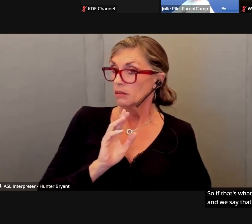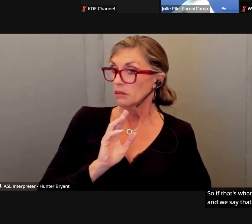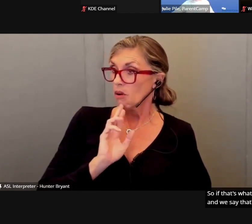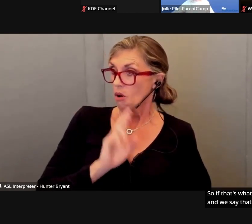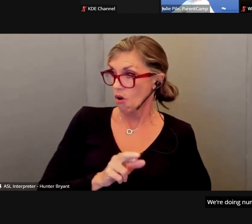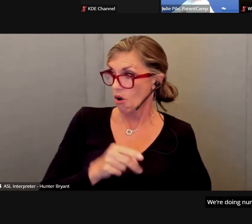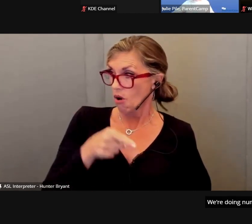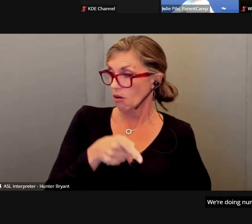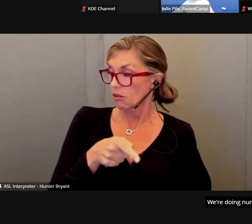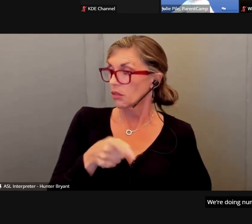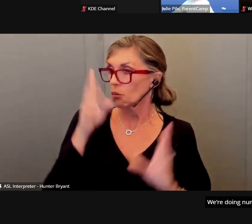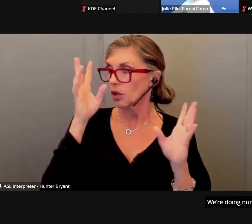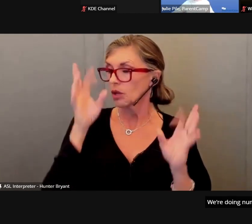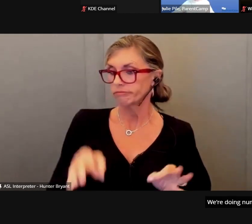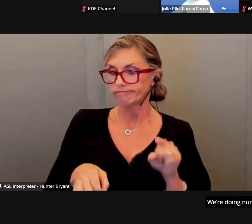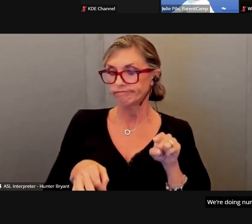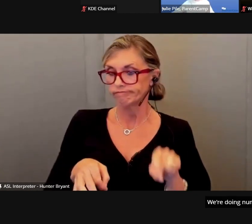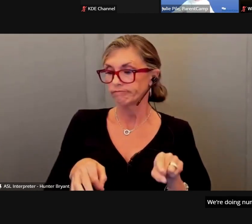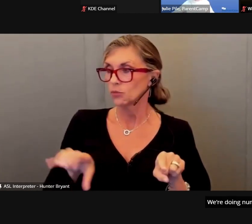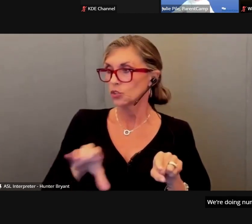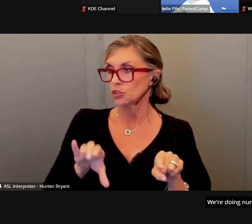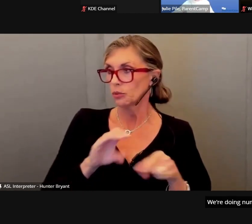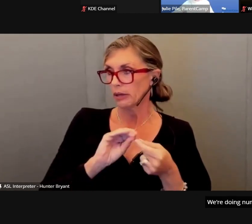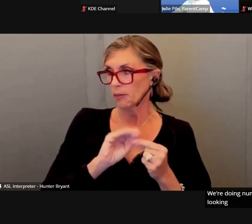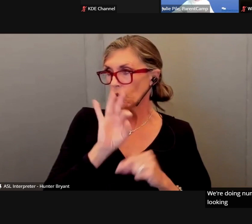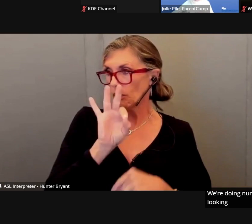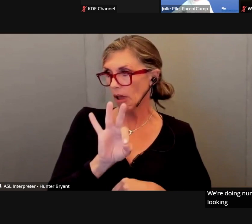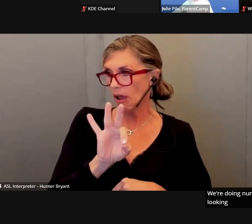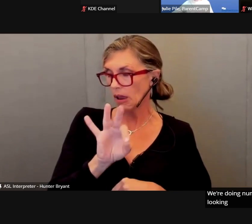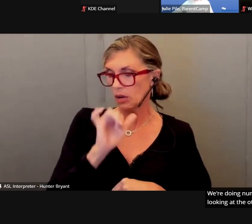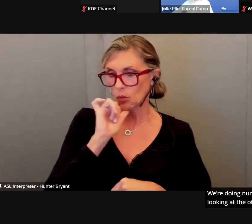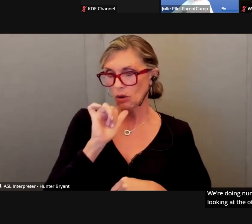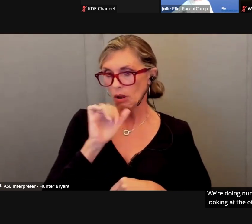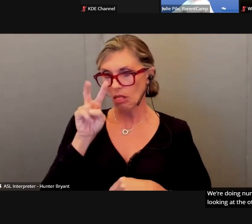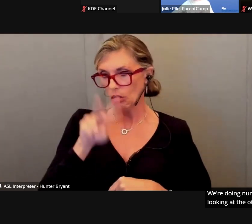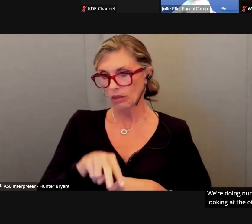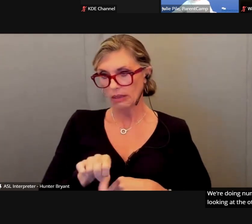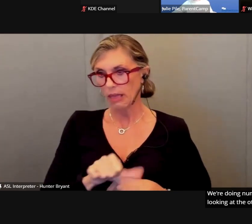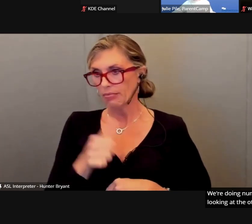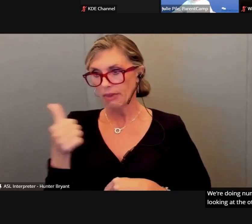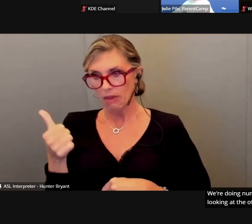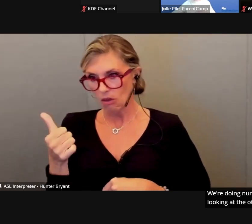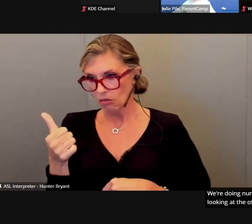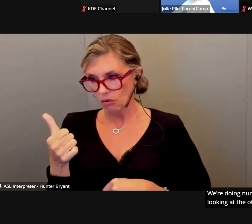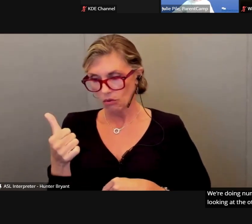year. And we're not looking at the other 9 in this committee.